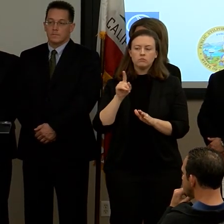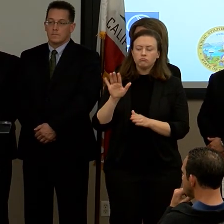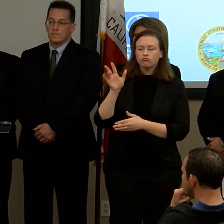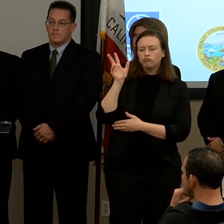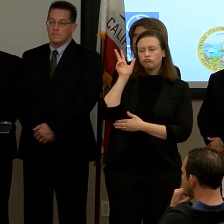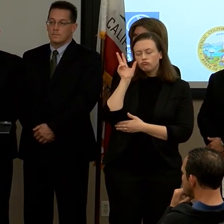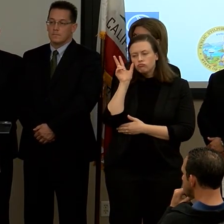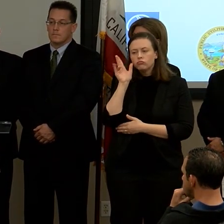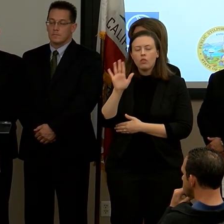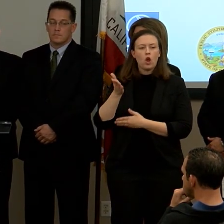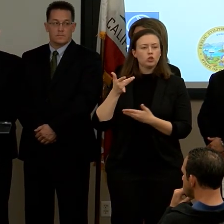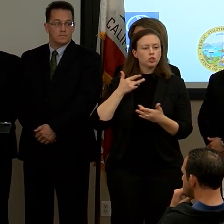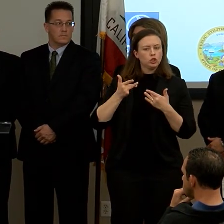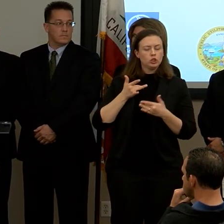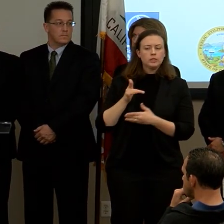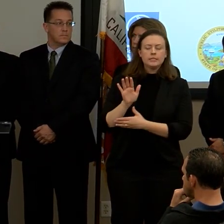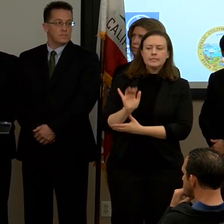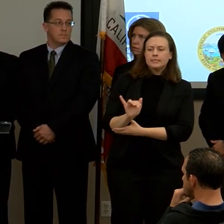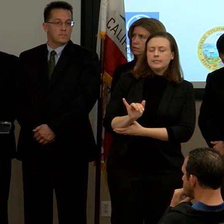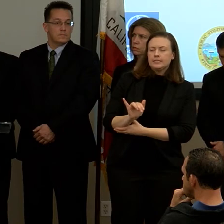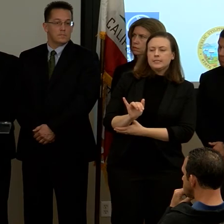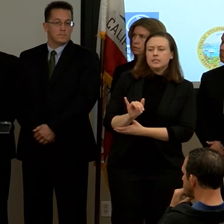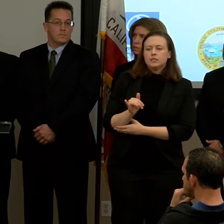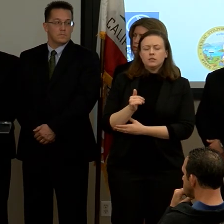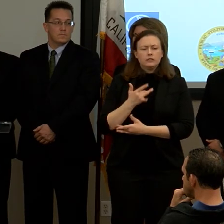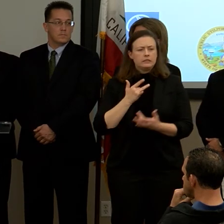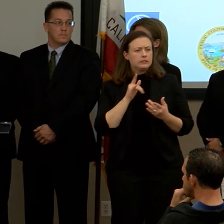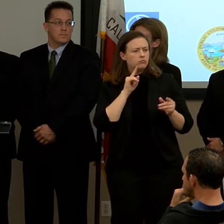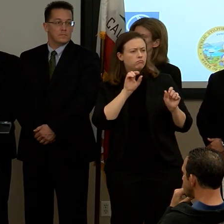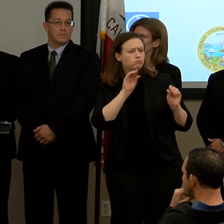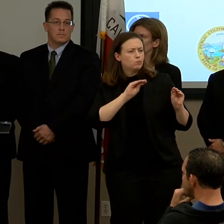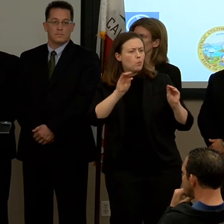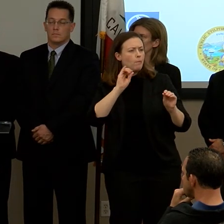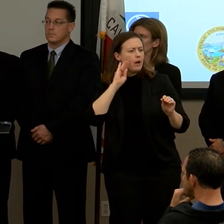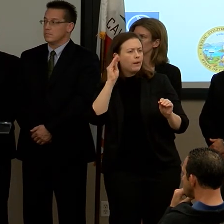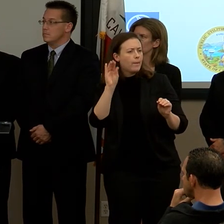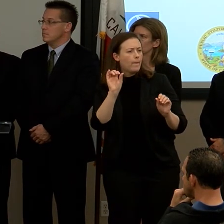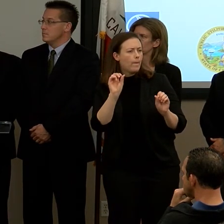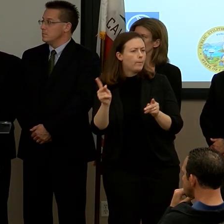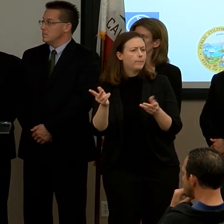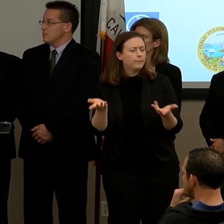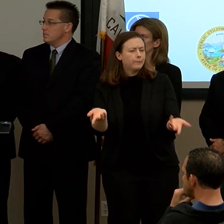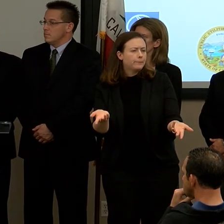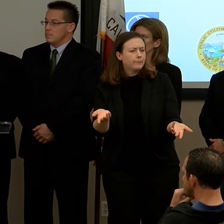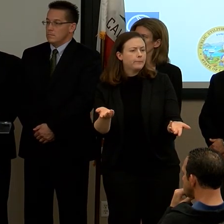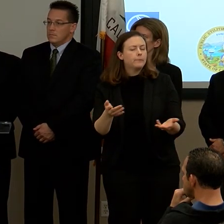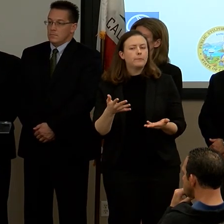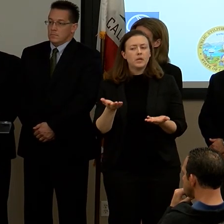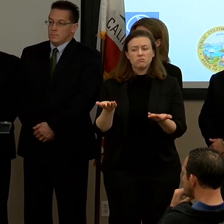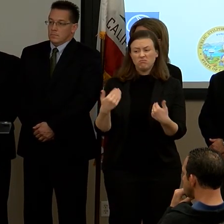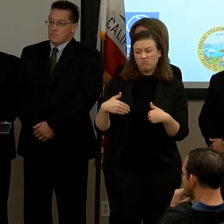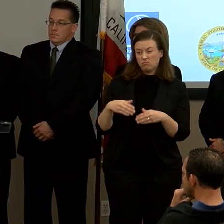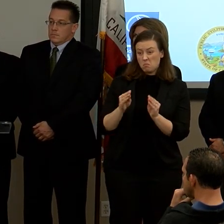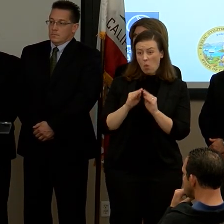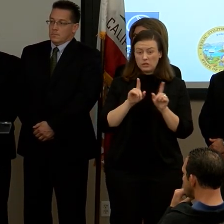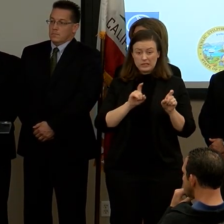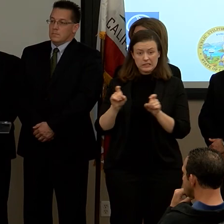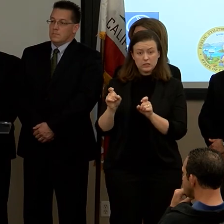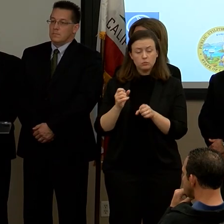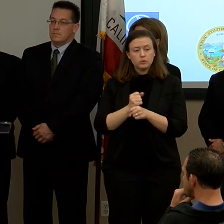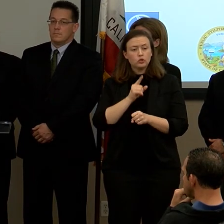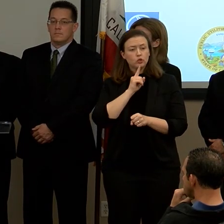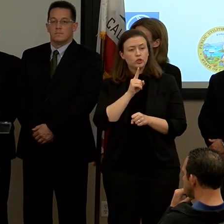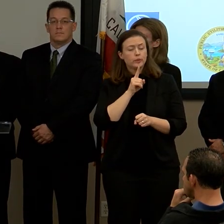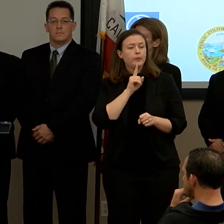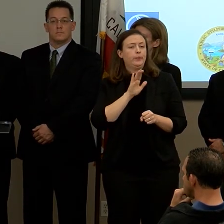about returning to their homes, and has specifically requested that we do some additional testing to affirm that